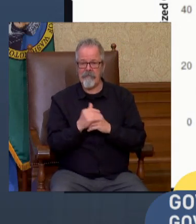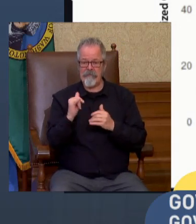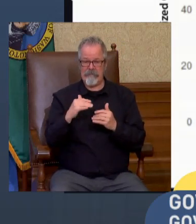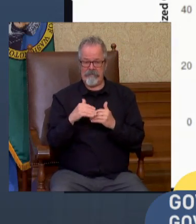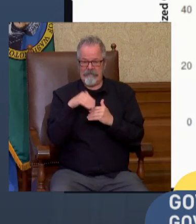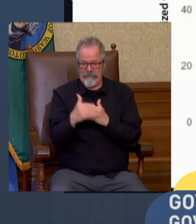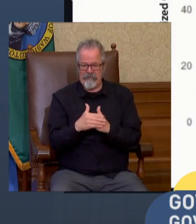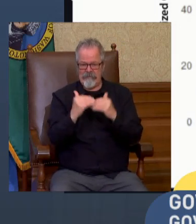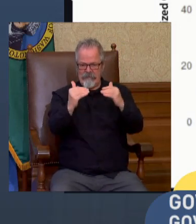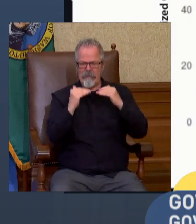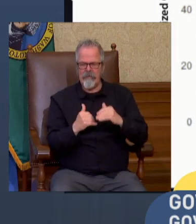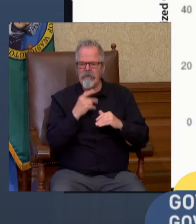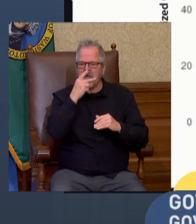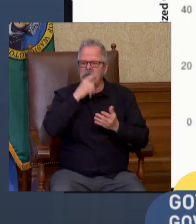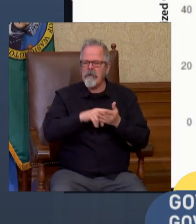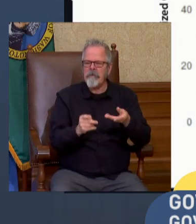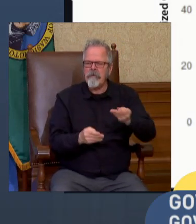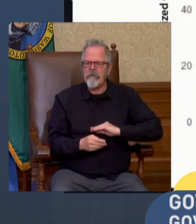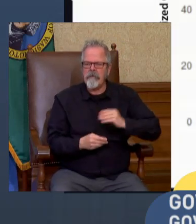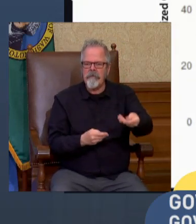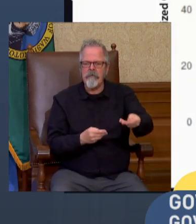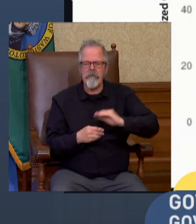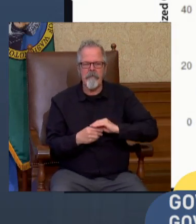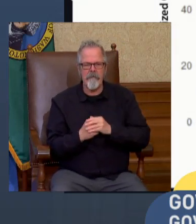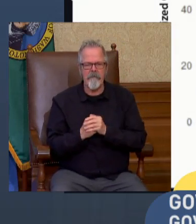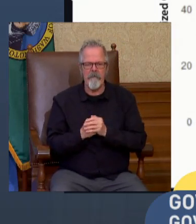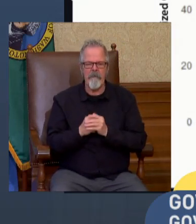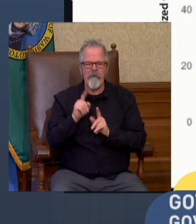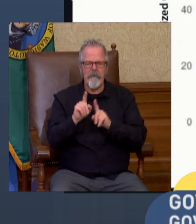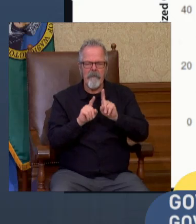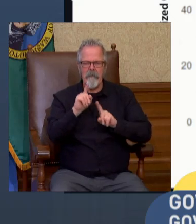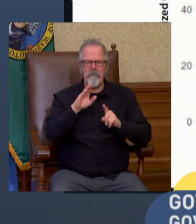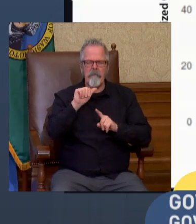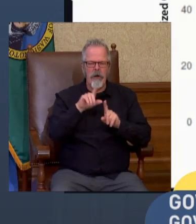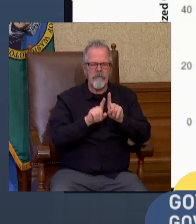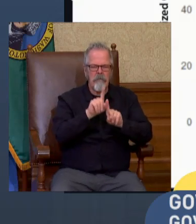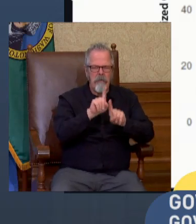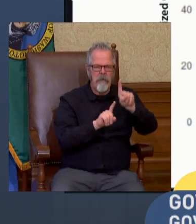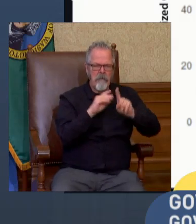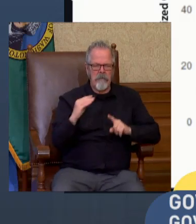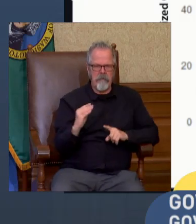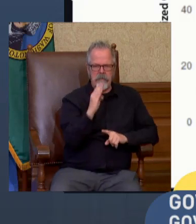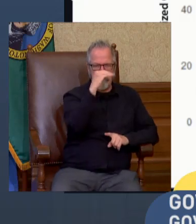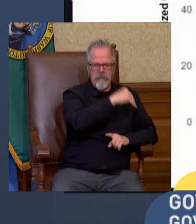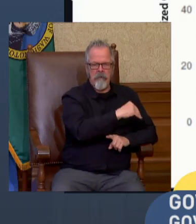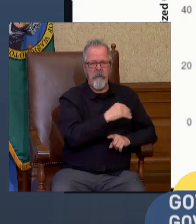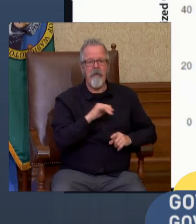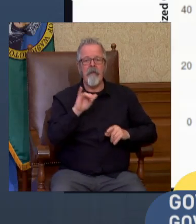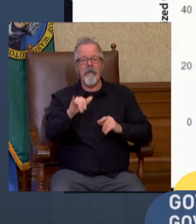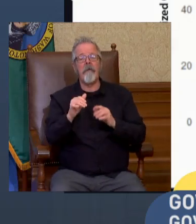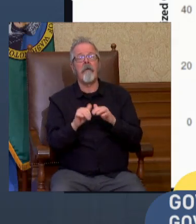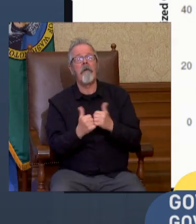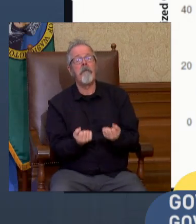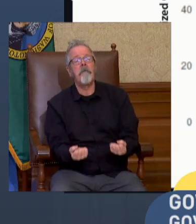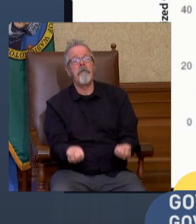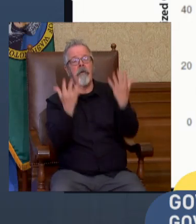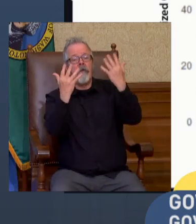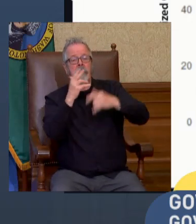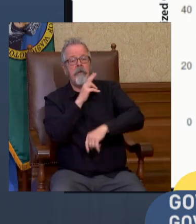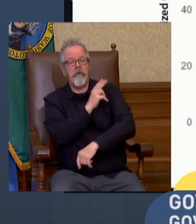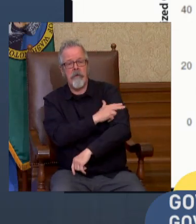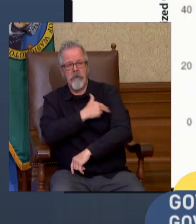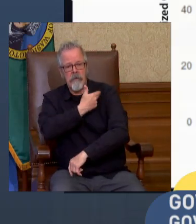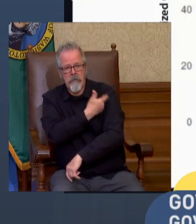illness onset, and that is a little different because it looks from the date the illness started rather than the date that